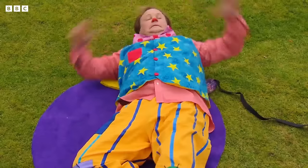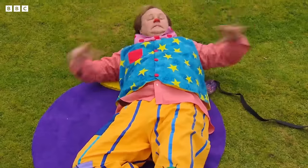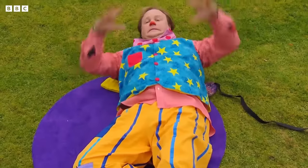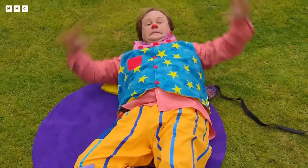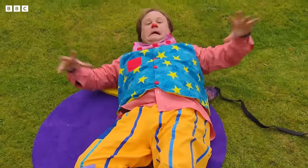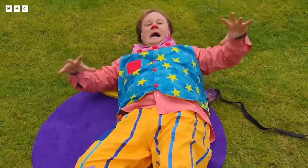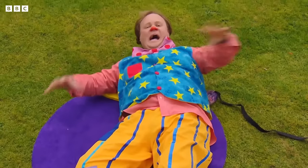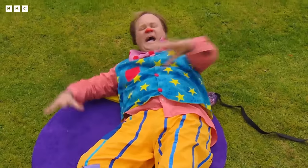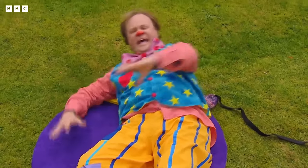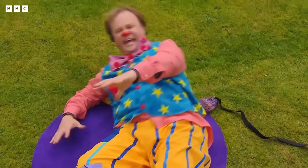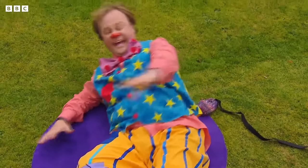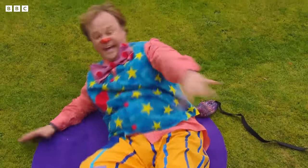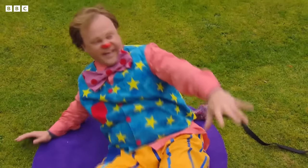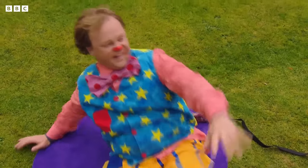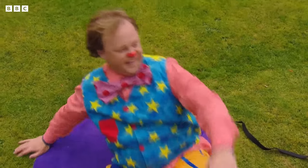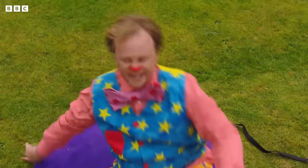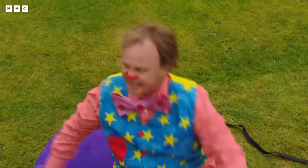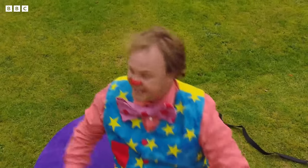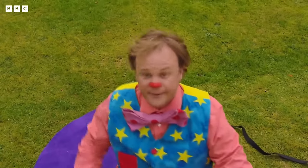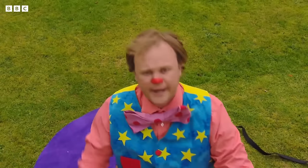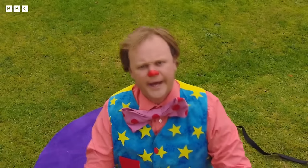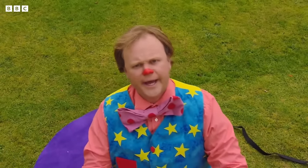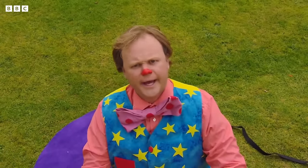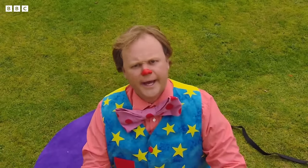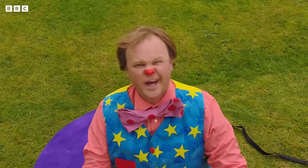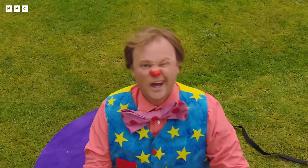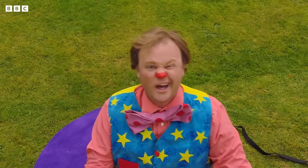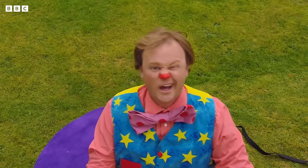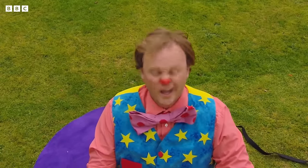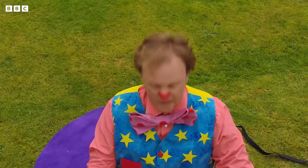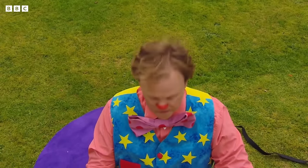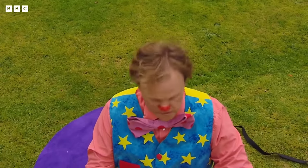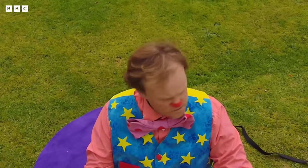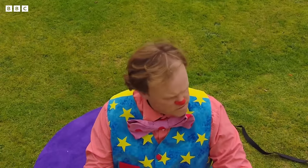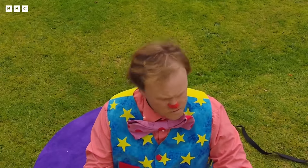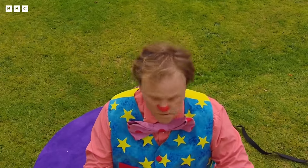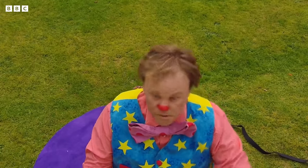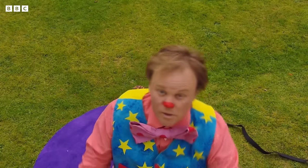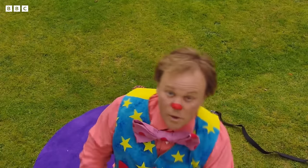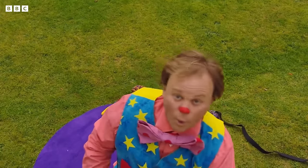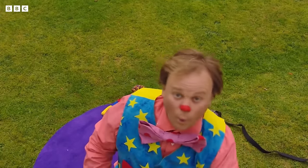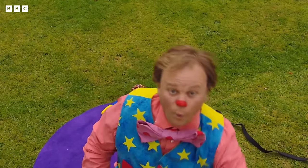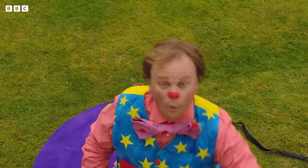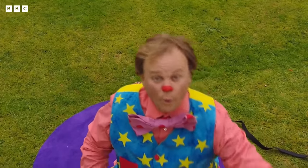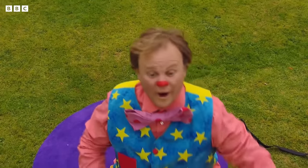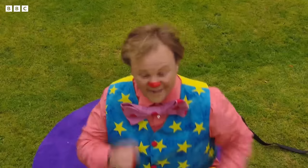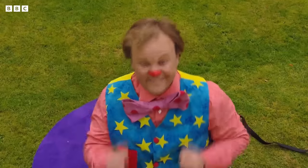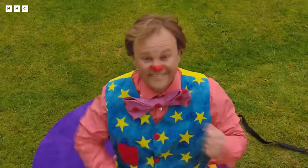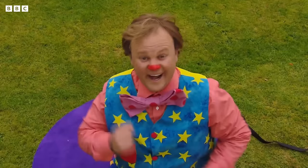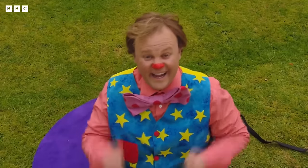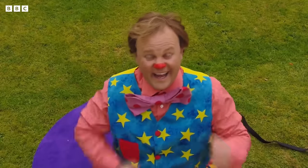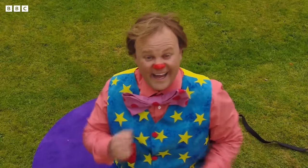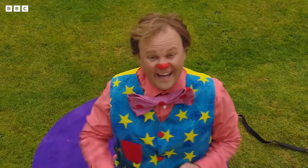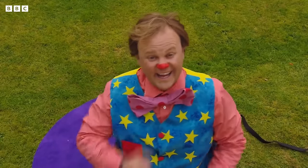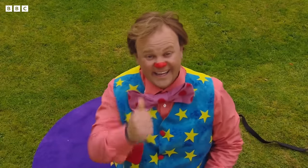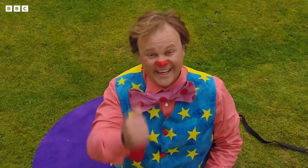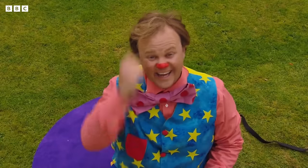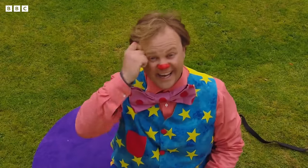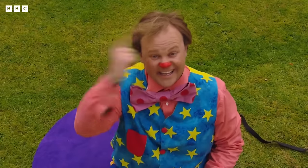Tumble. Aye. Try running, Mr Tumble. Ooh, running? Good